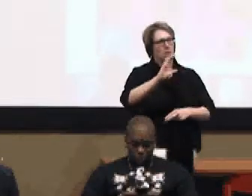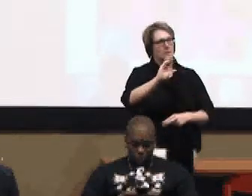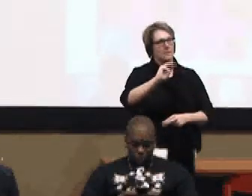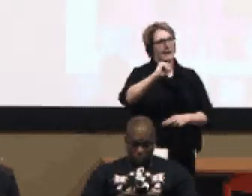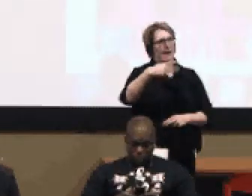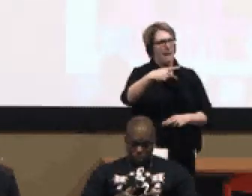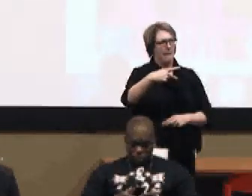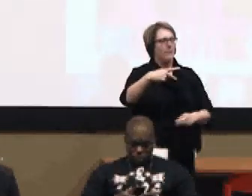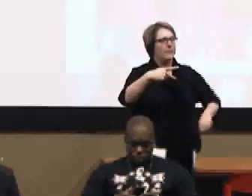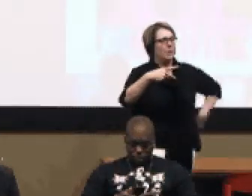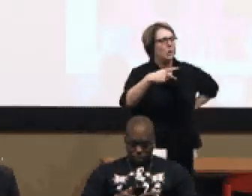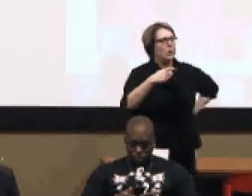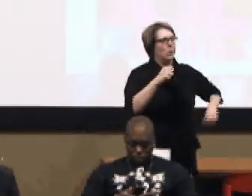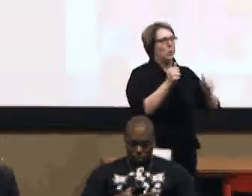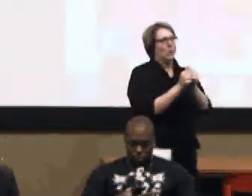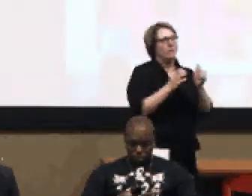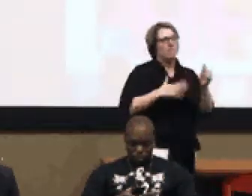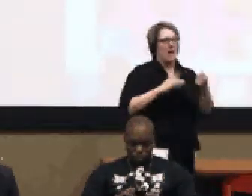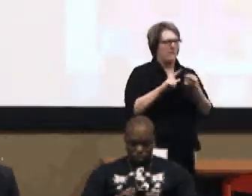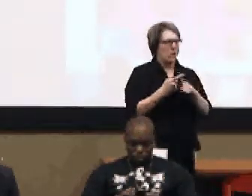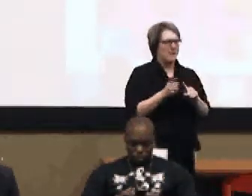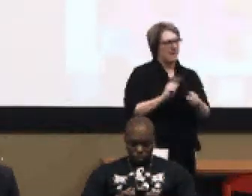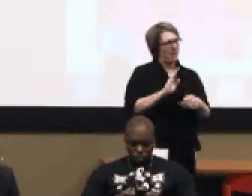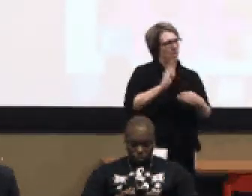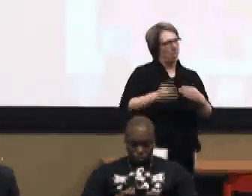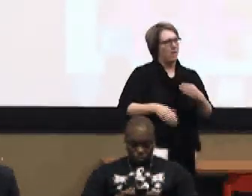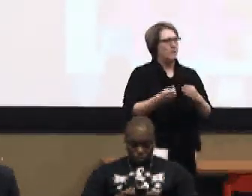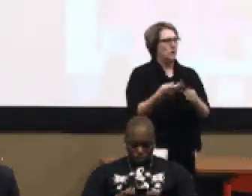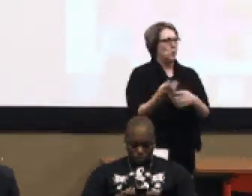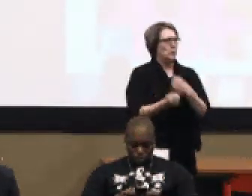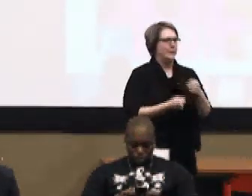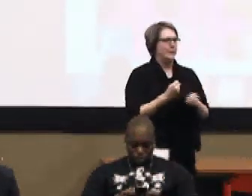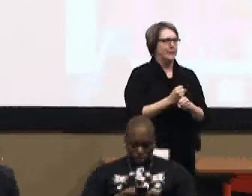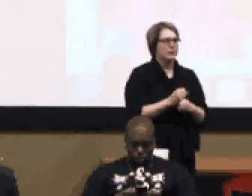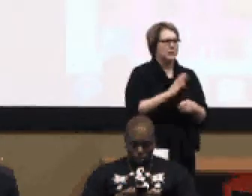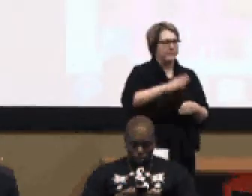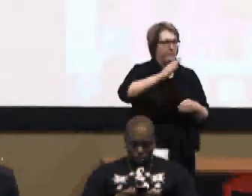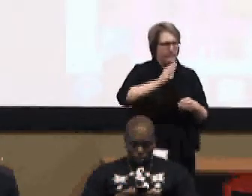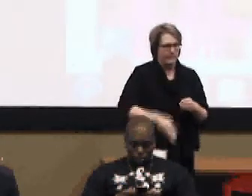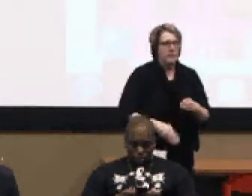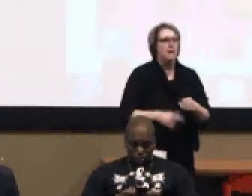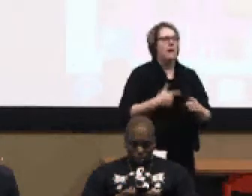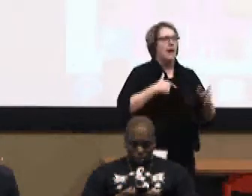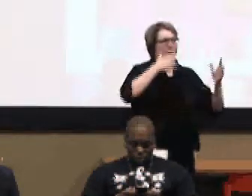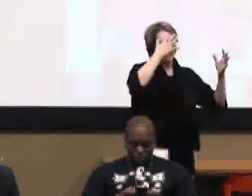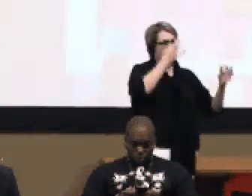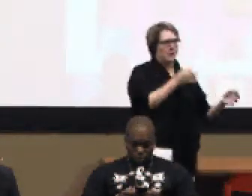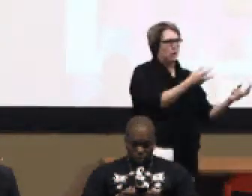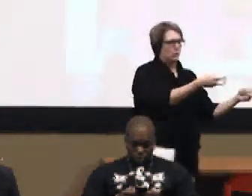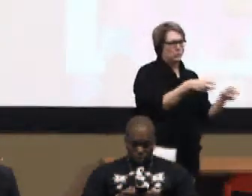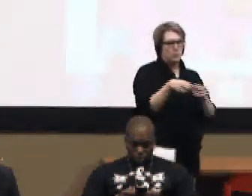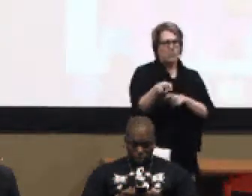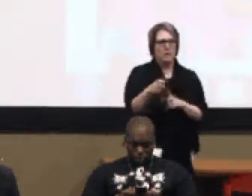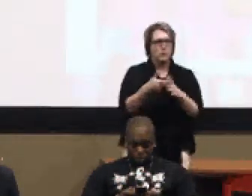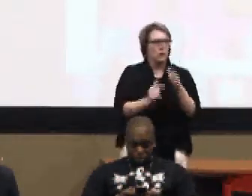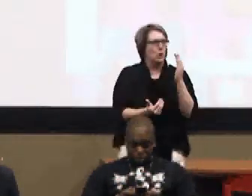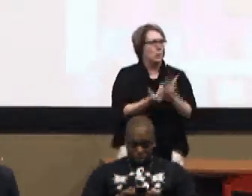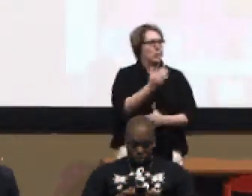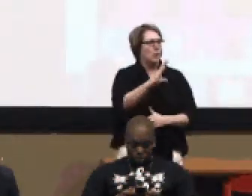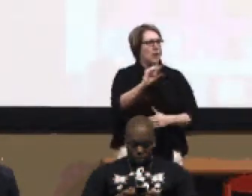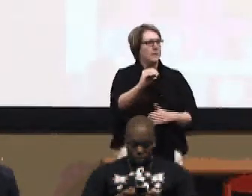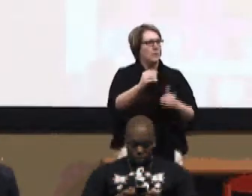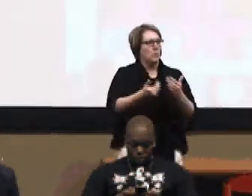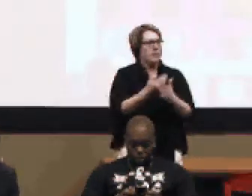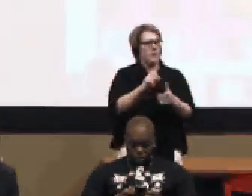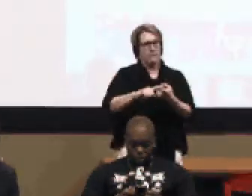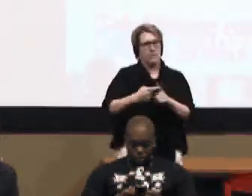friends. That ran its course after a couple years, and I decided to transition and start a new company with a friend